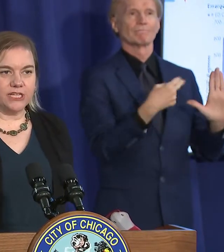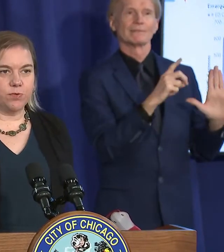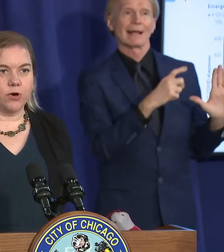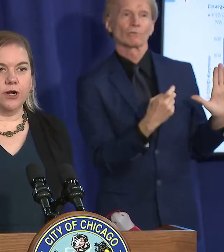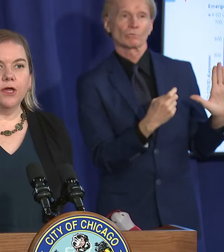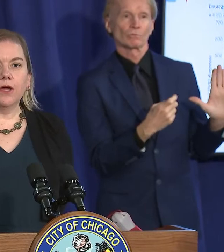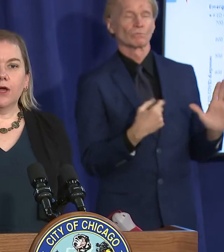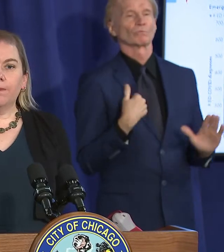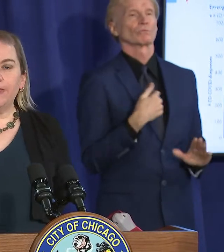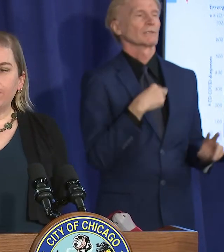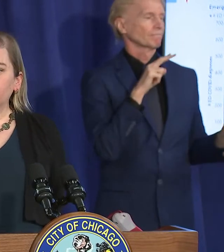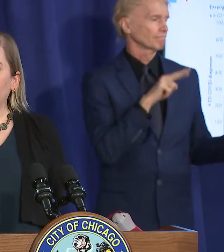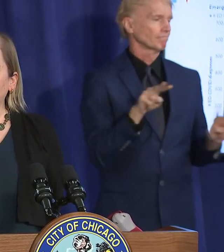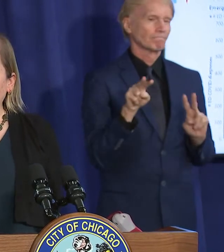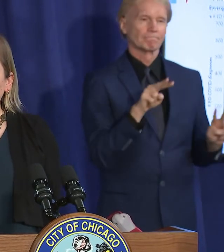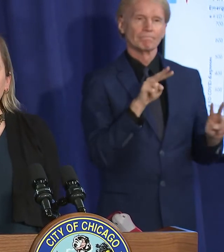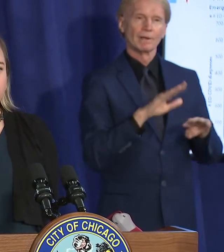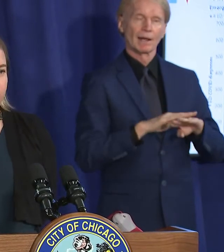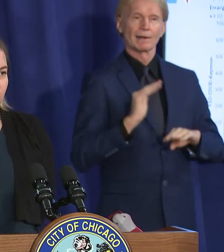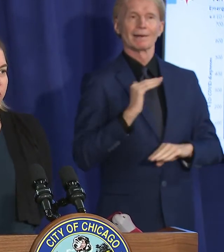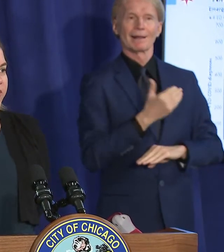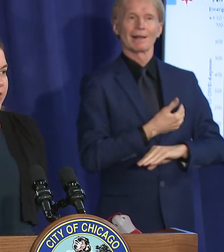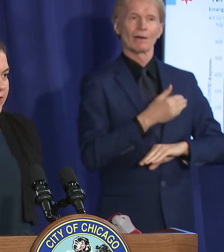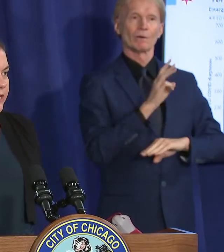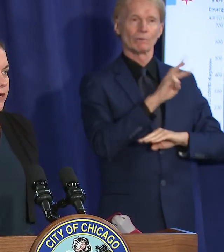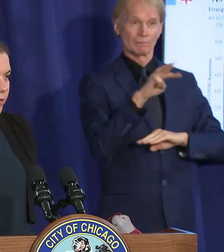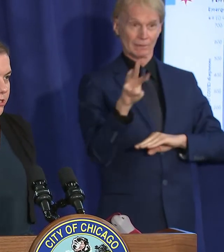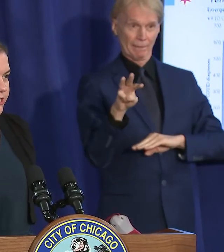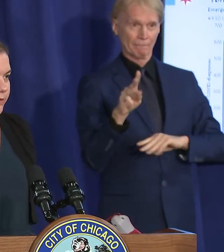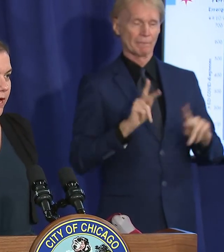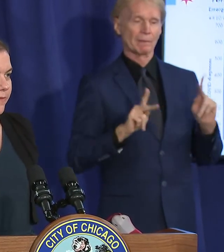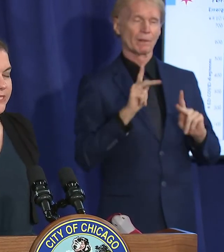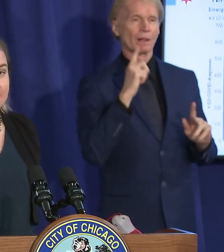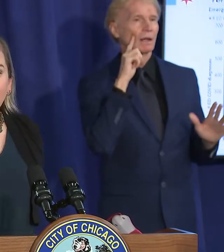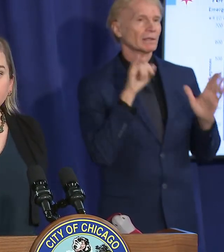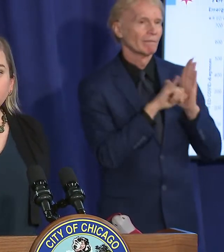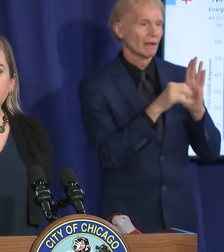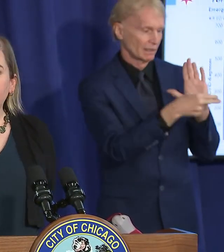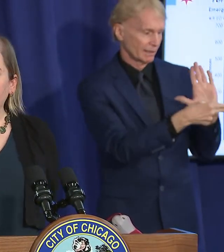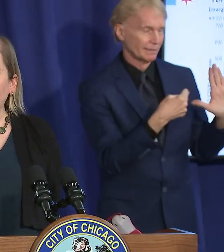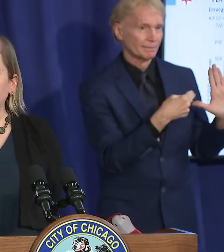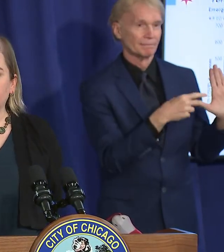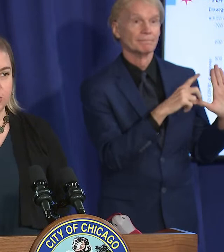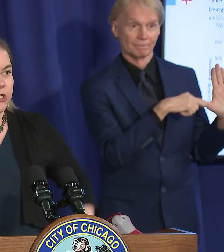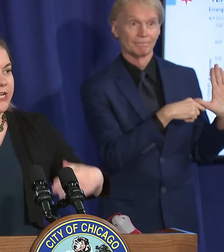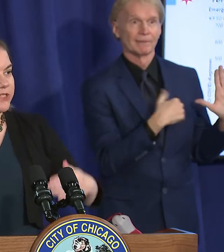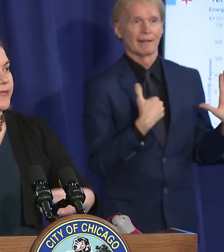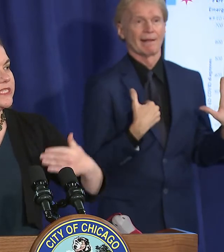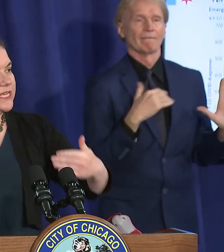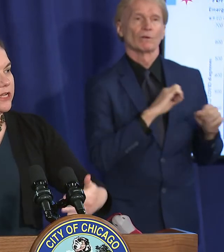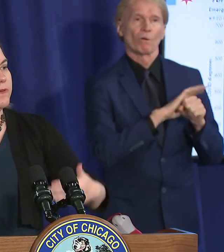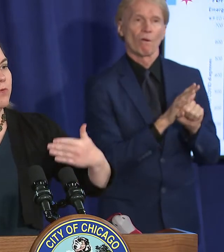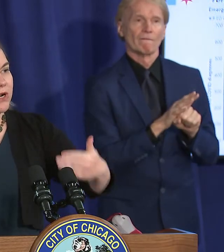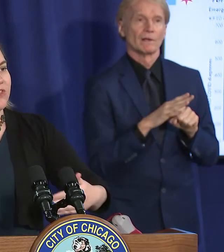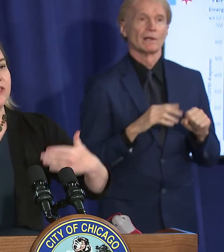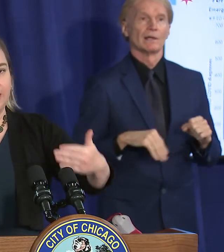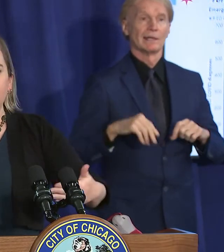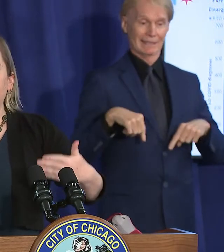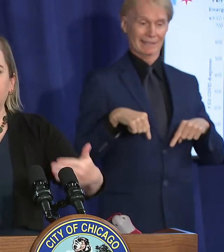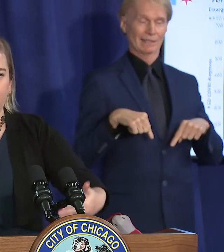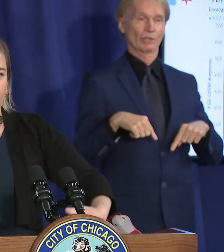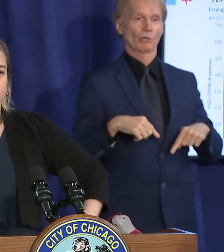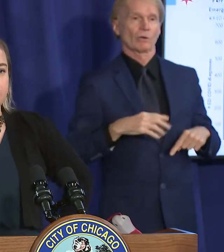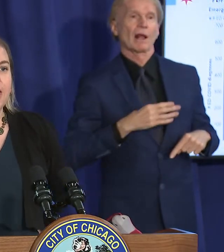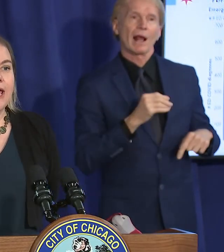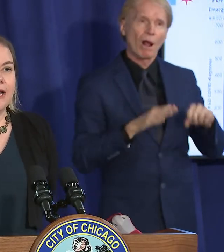on our dashboard people who are diagnosed with COVID in emergency departments. And not just here, but across the country, it's been seen to be one of the